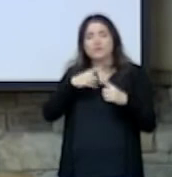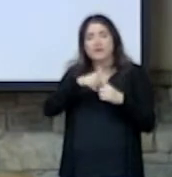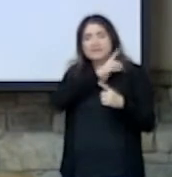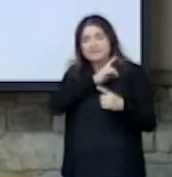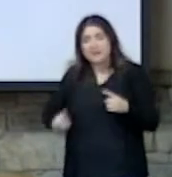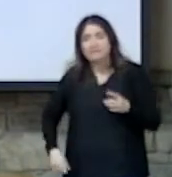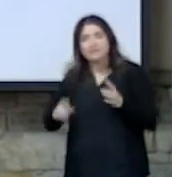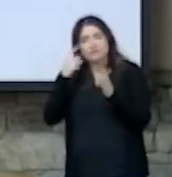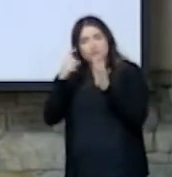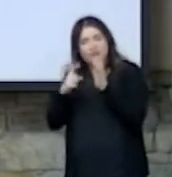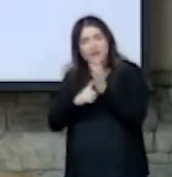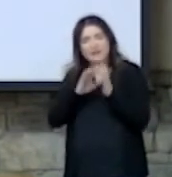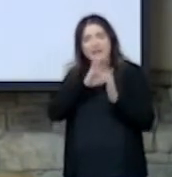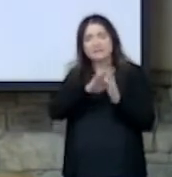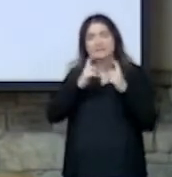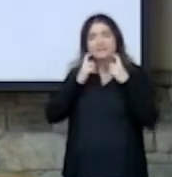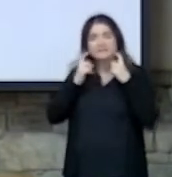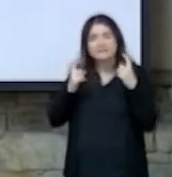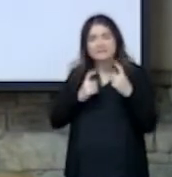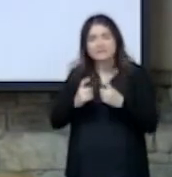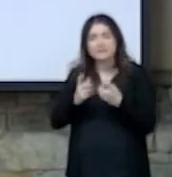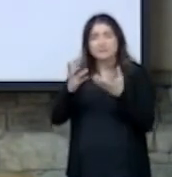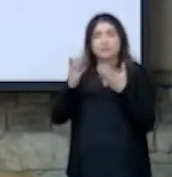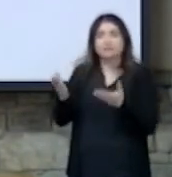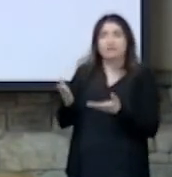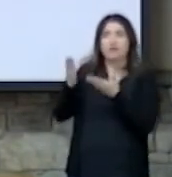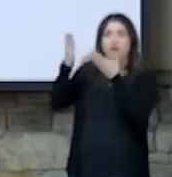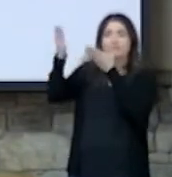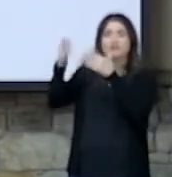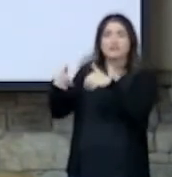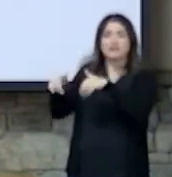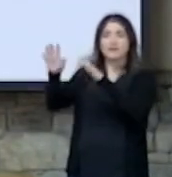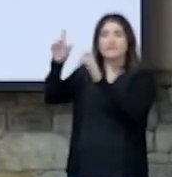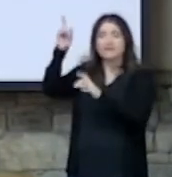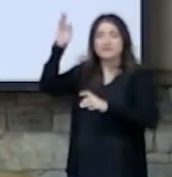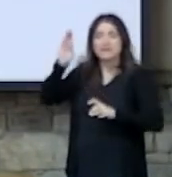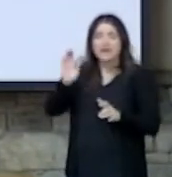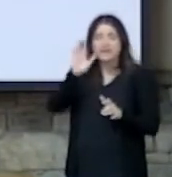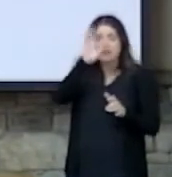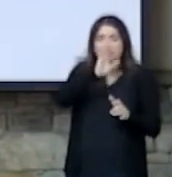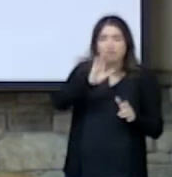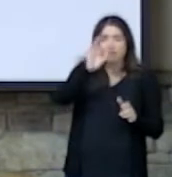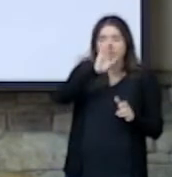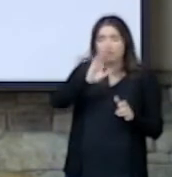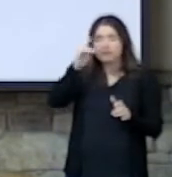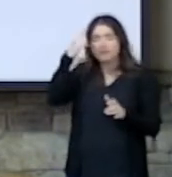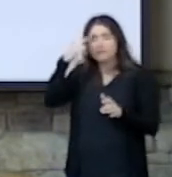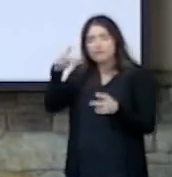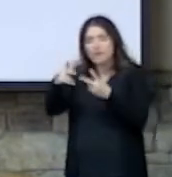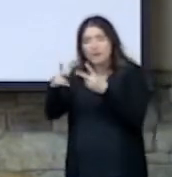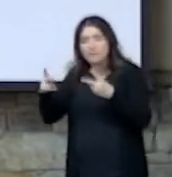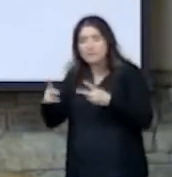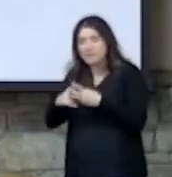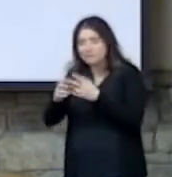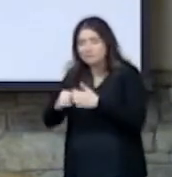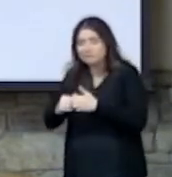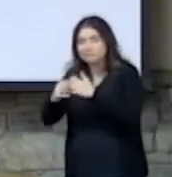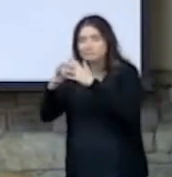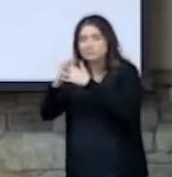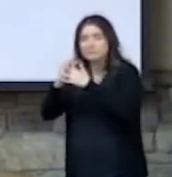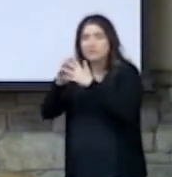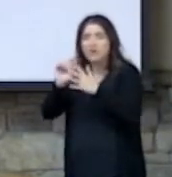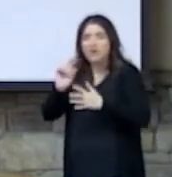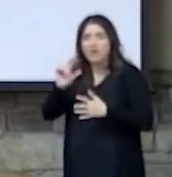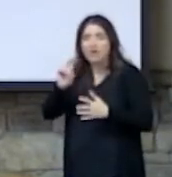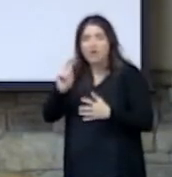recognizes his sin and he wants to offer sacrifice to God, and he's looking for a threshing floor in order that he can build an altar.